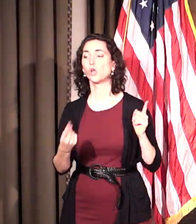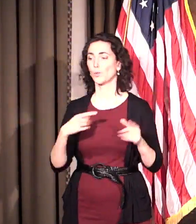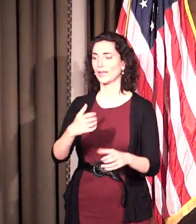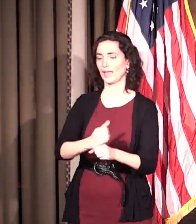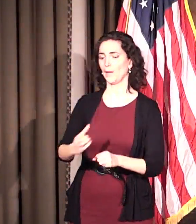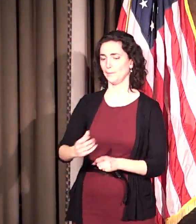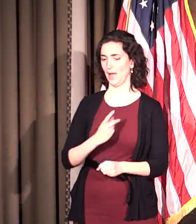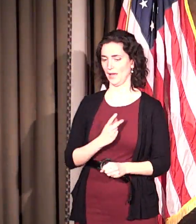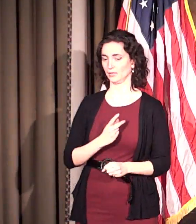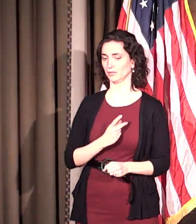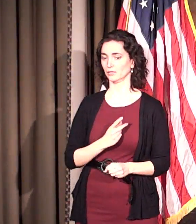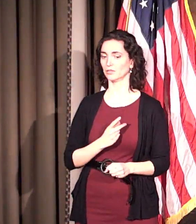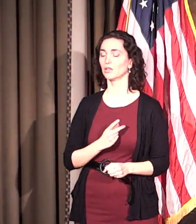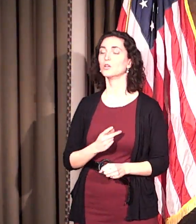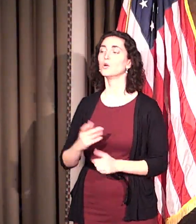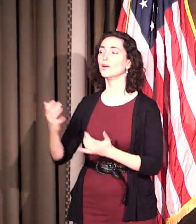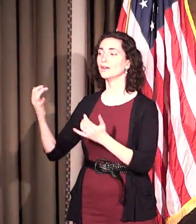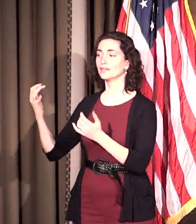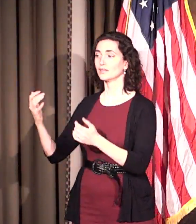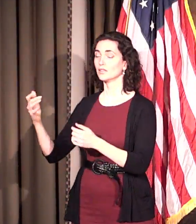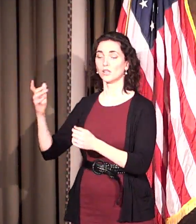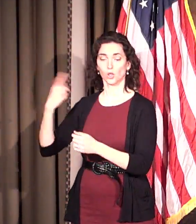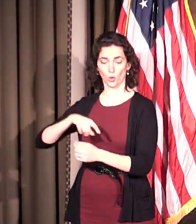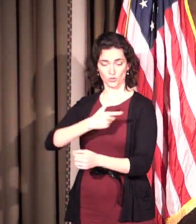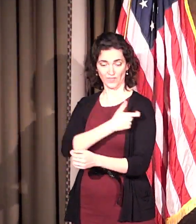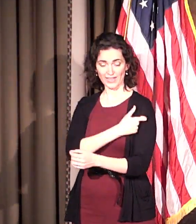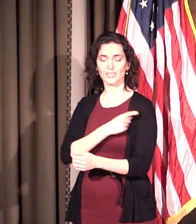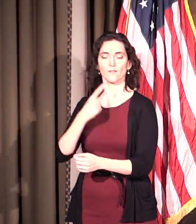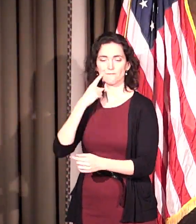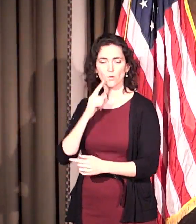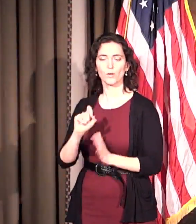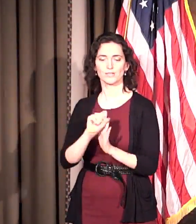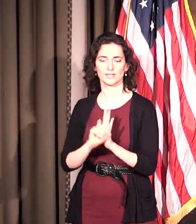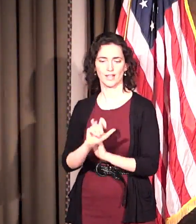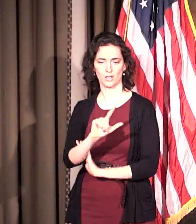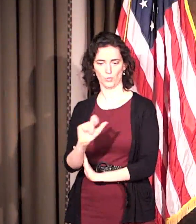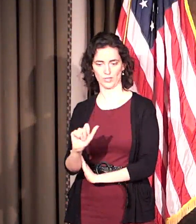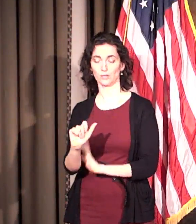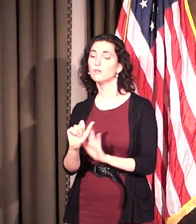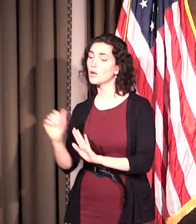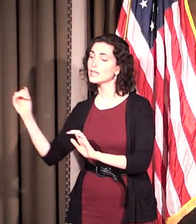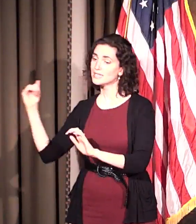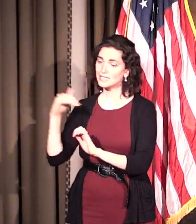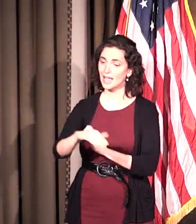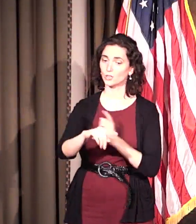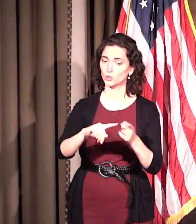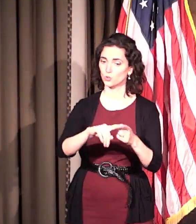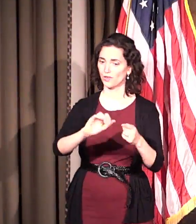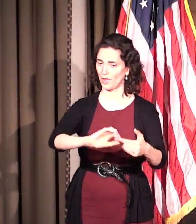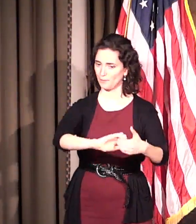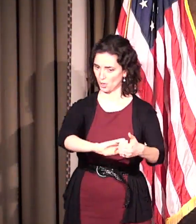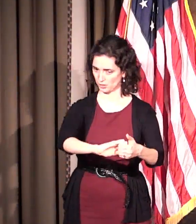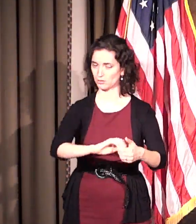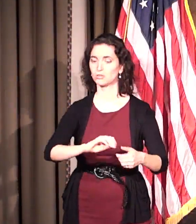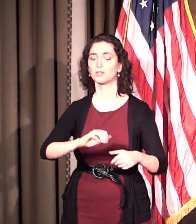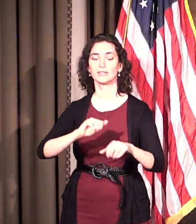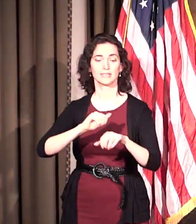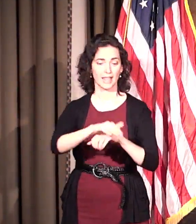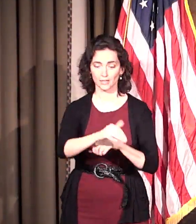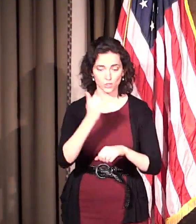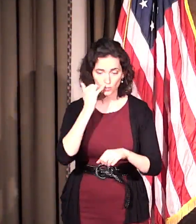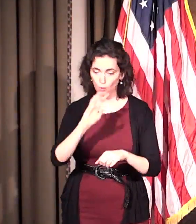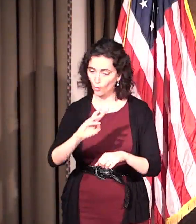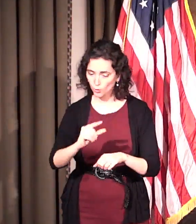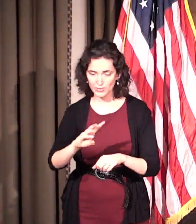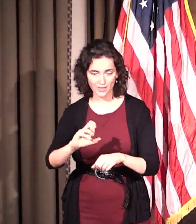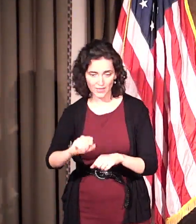them because they go directly to the long-term care partnership. But to the degree that that partnership doesn't administer the doses that they have, we will